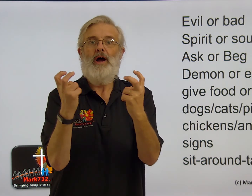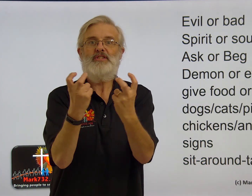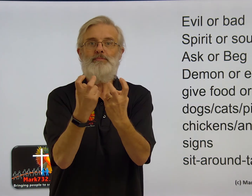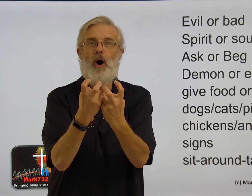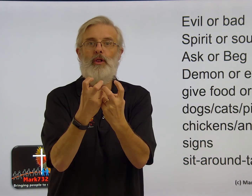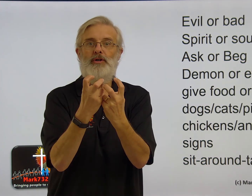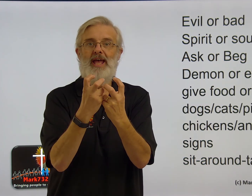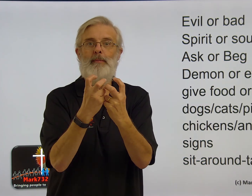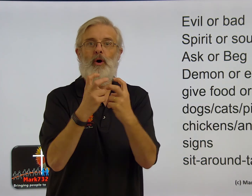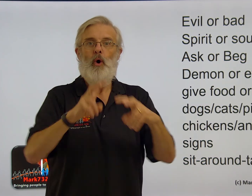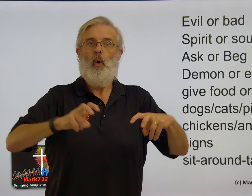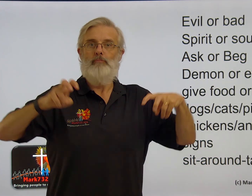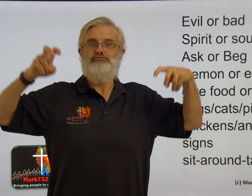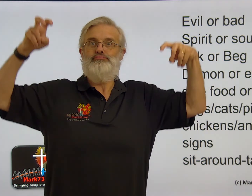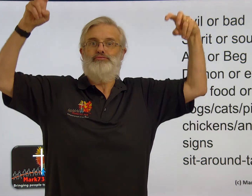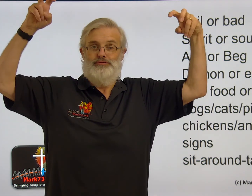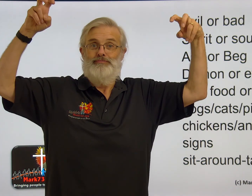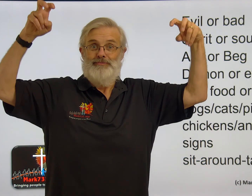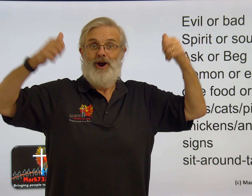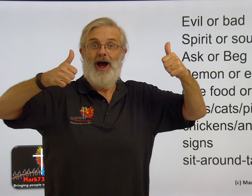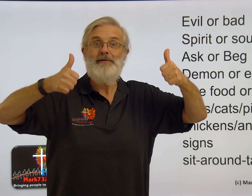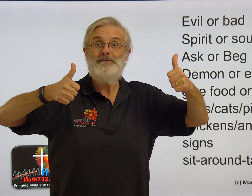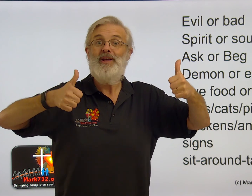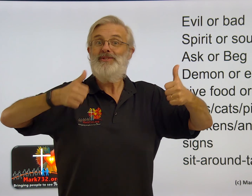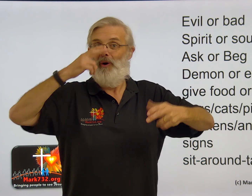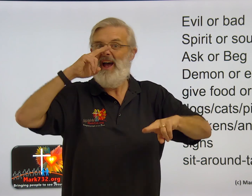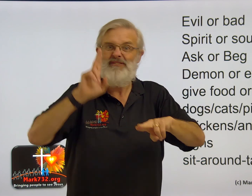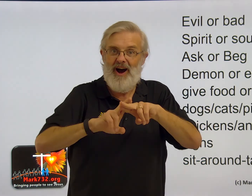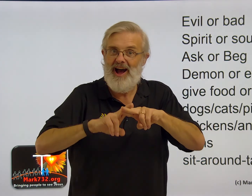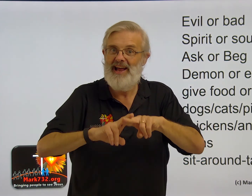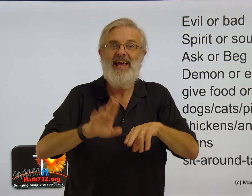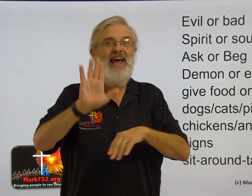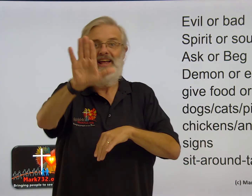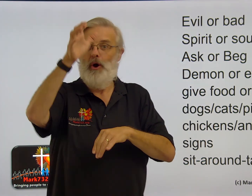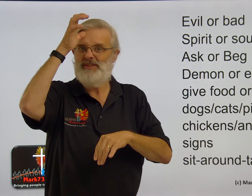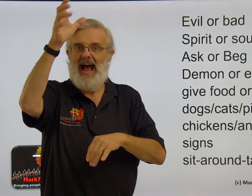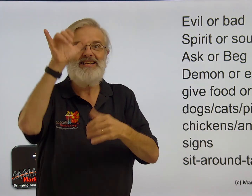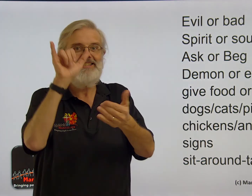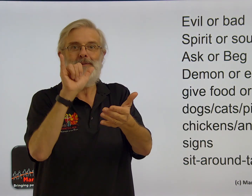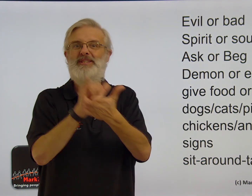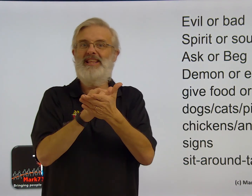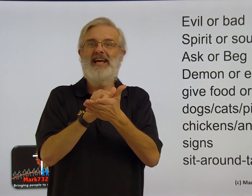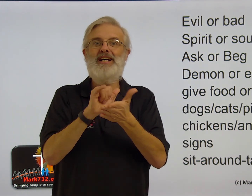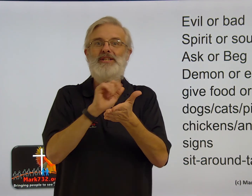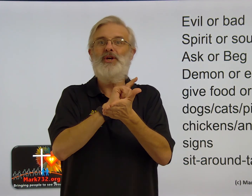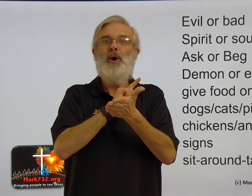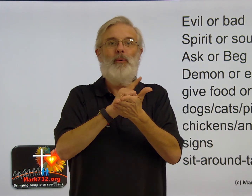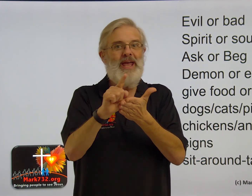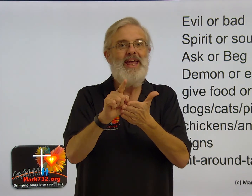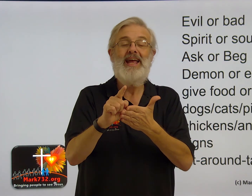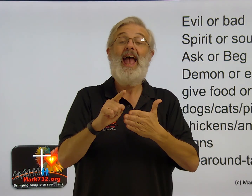smaller table or all right so have fun in those concepts this week and